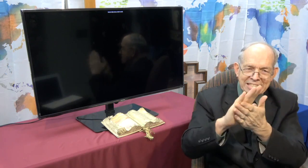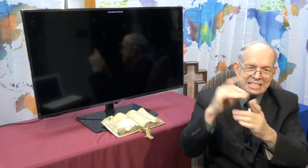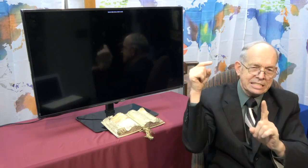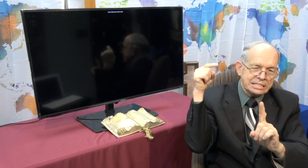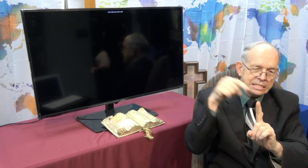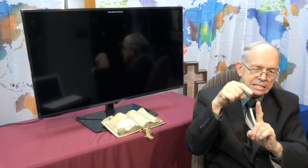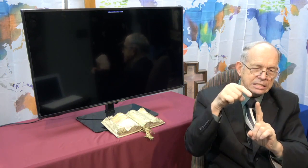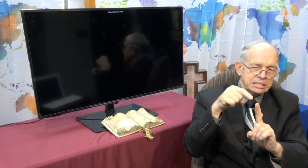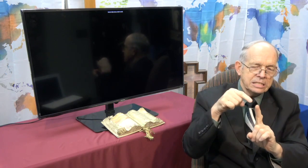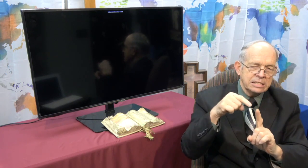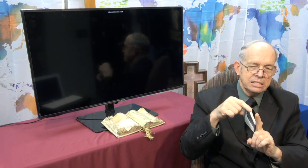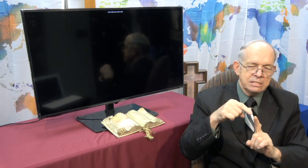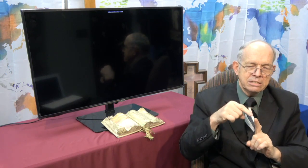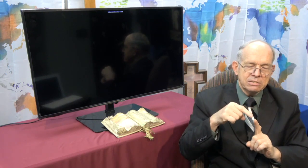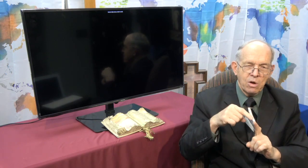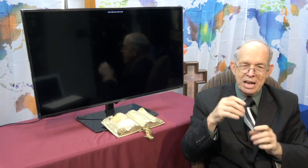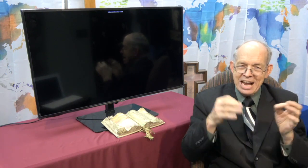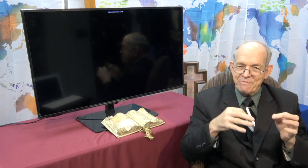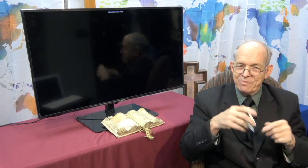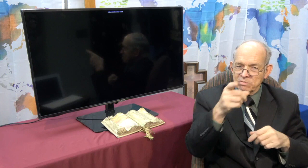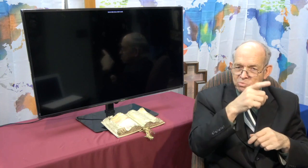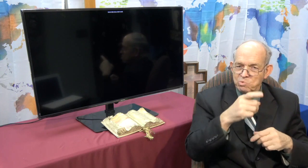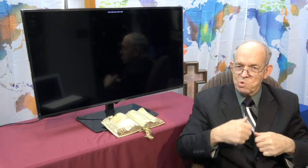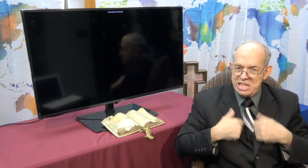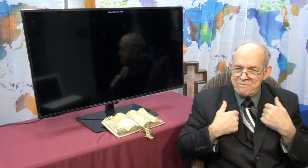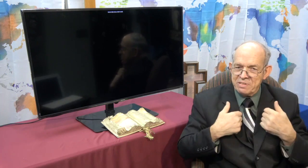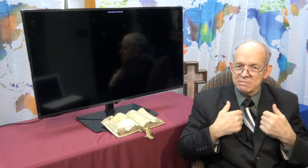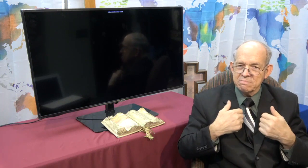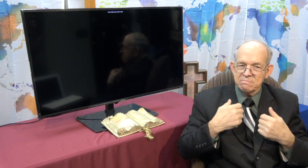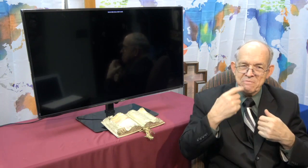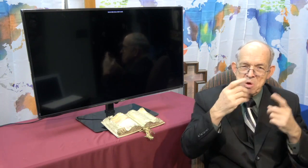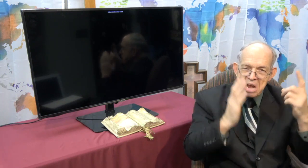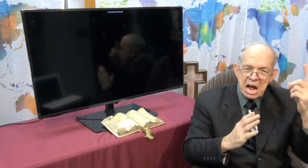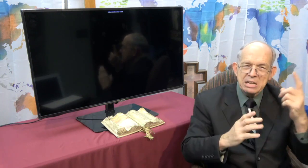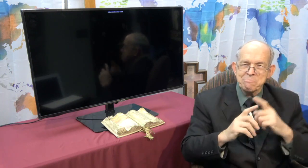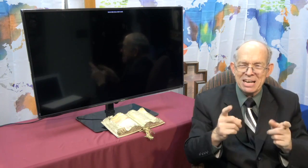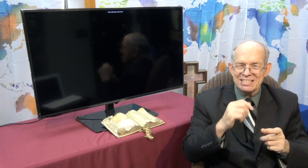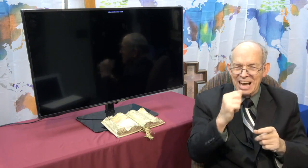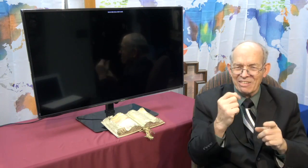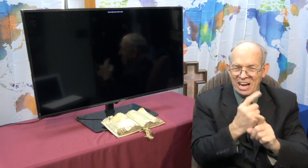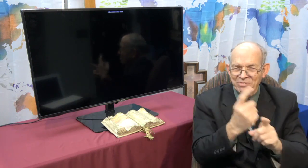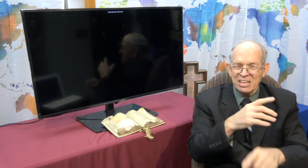righteousness. So if you live for God, but not paper,